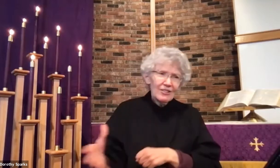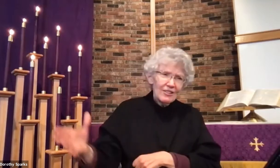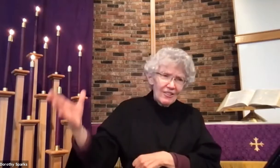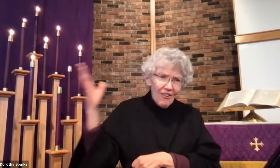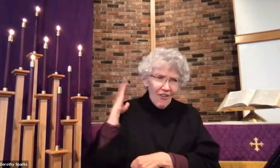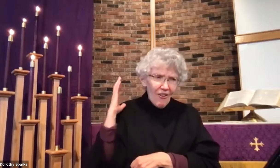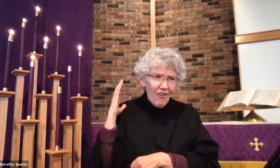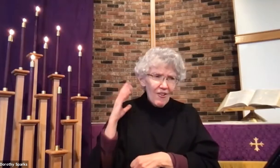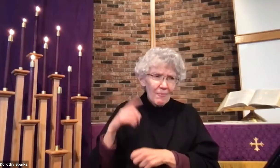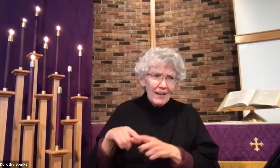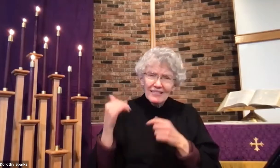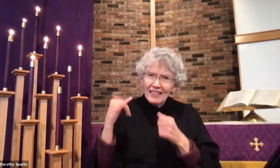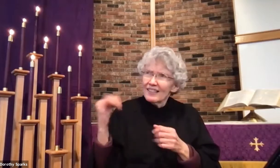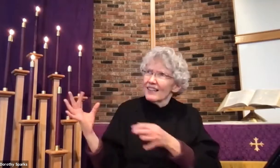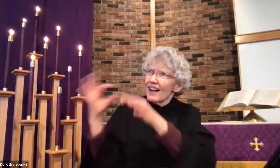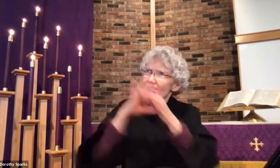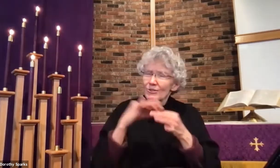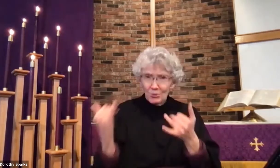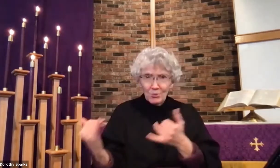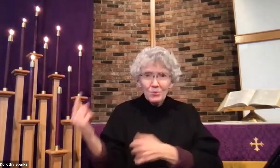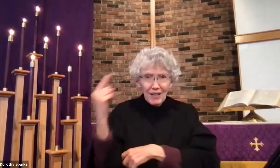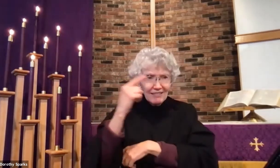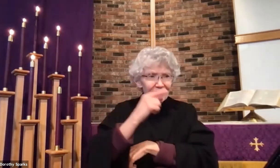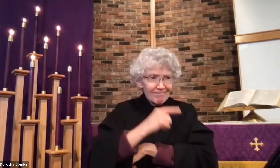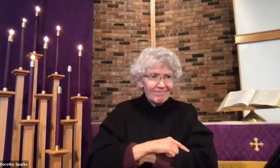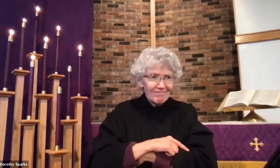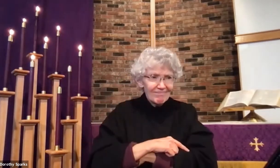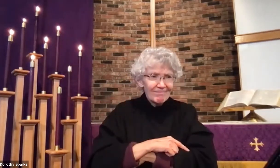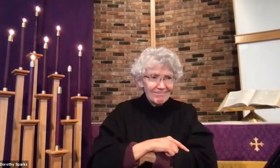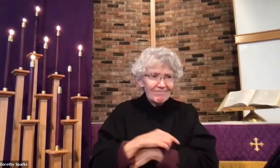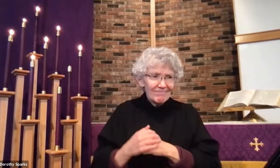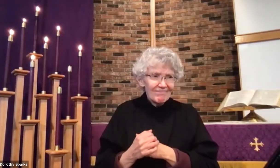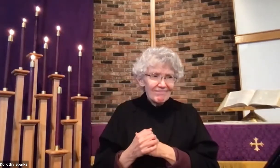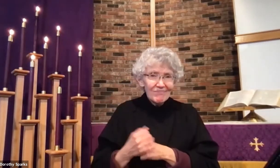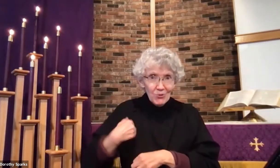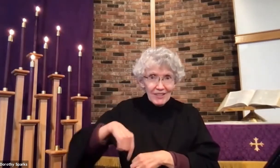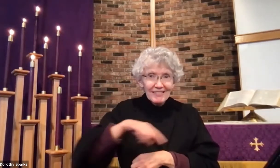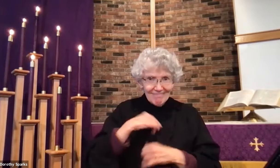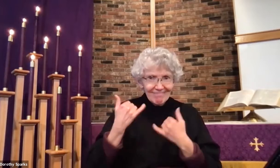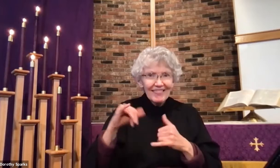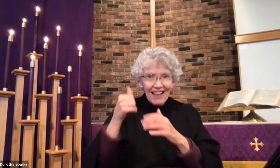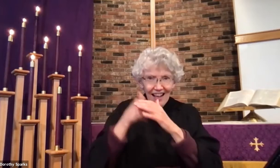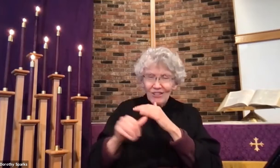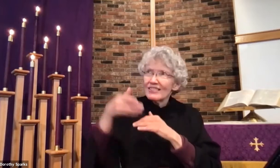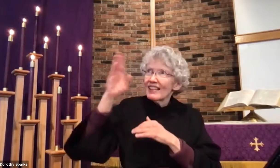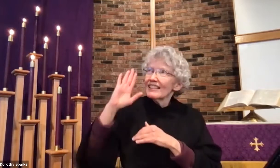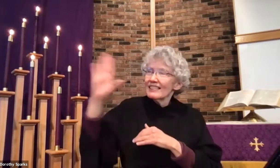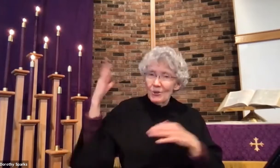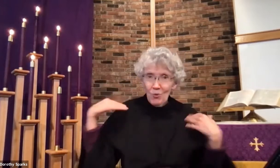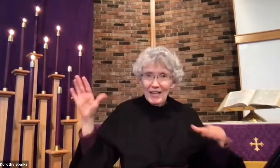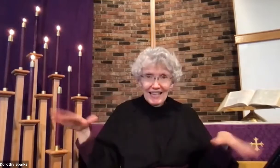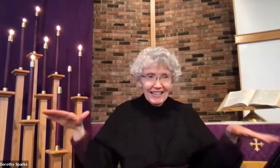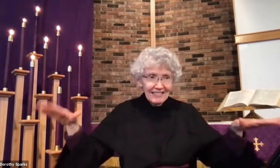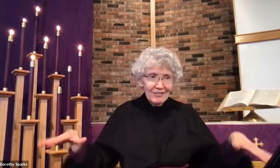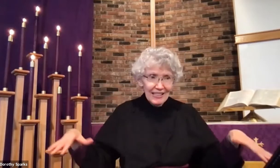leave. And he continued on to Jerusalem and carried the cross for our